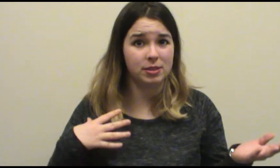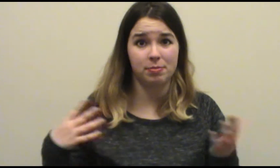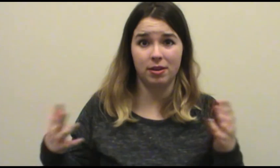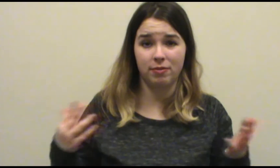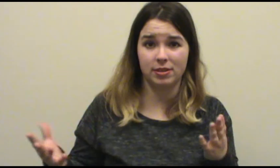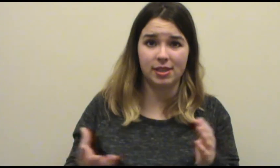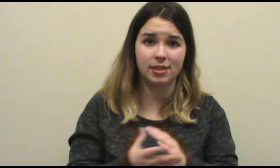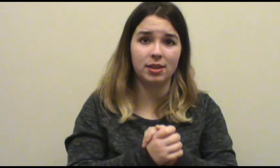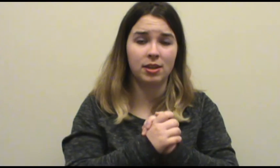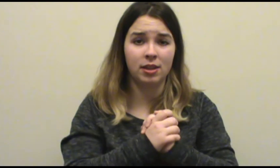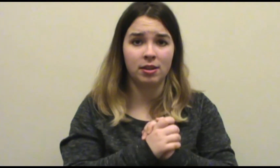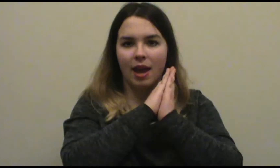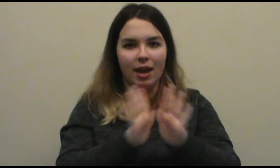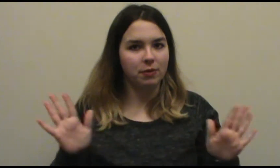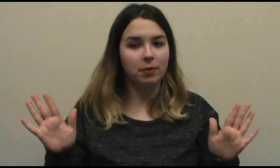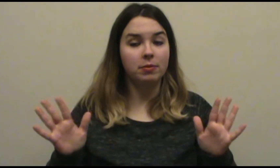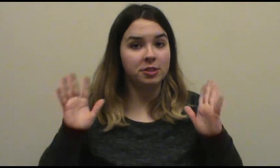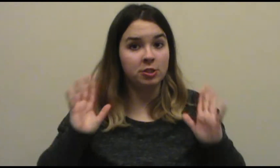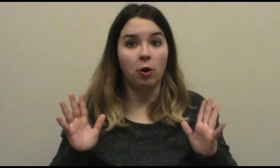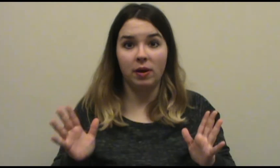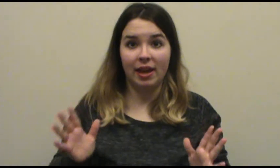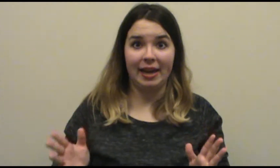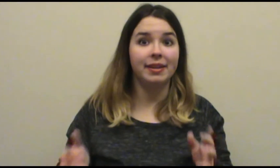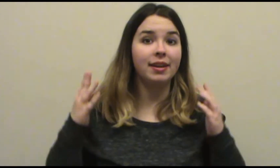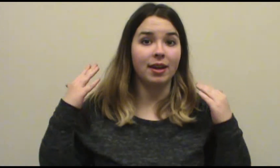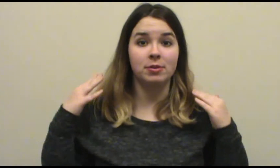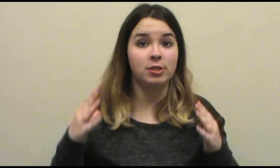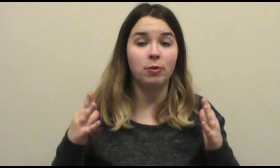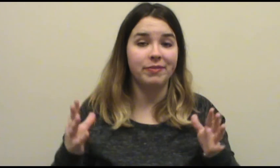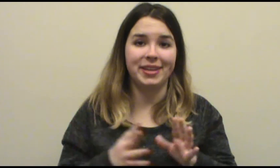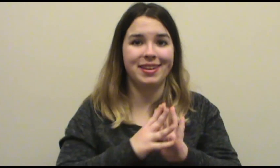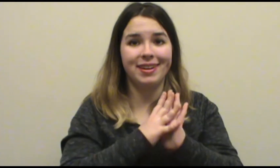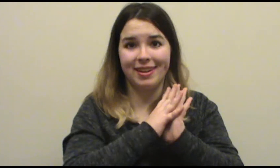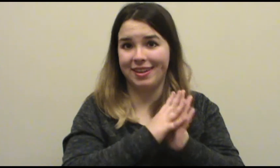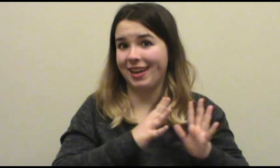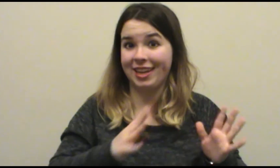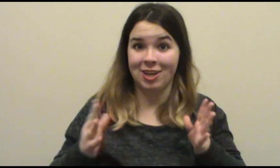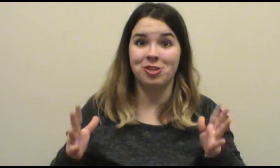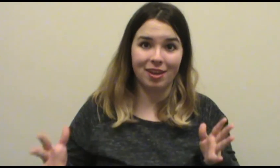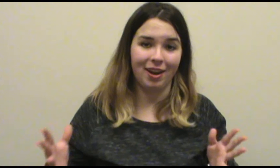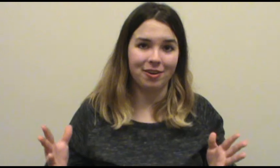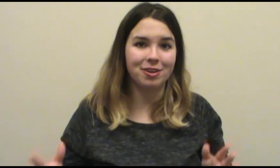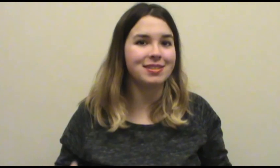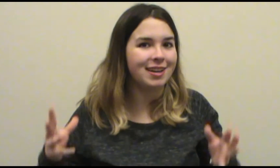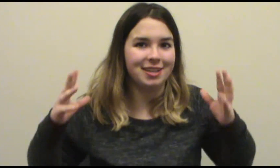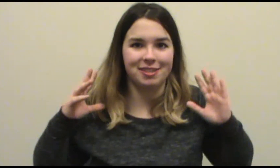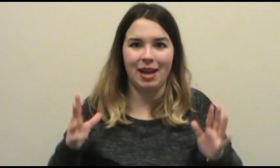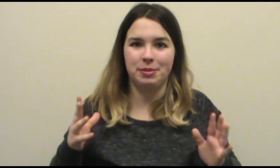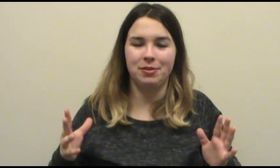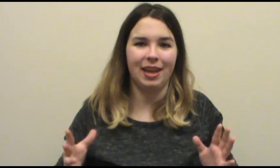part of the first season. Everyone was so well acted and I was so invested into each of the characters, and I just absolutely can't